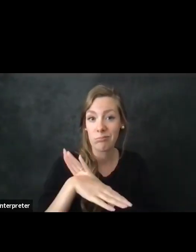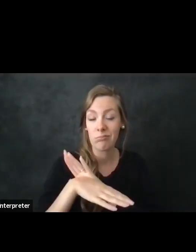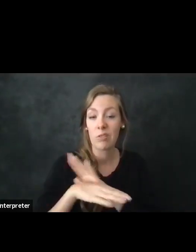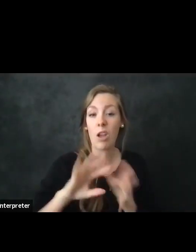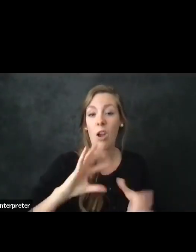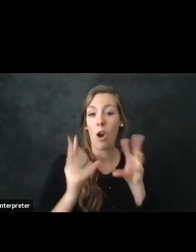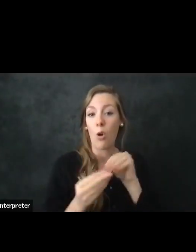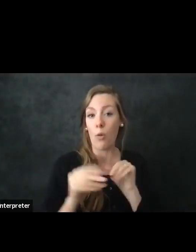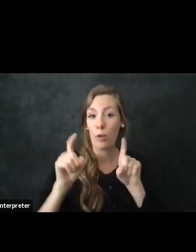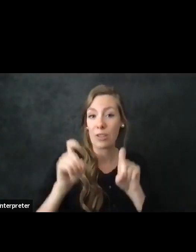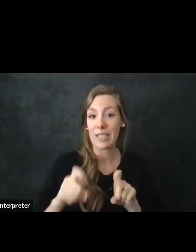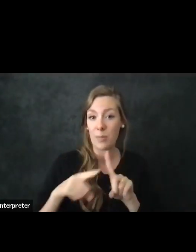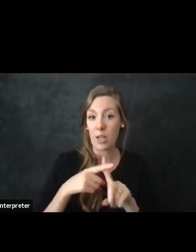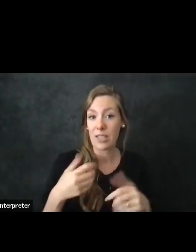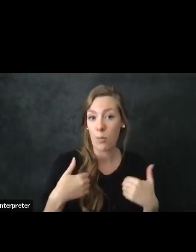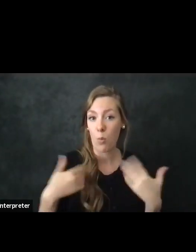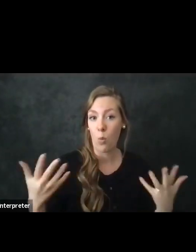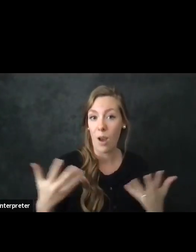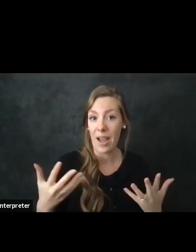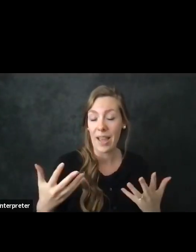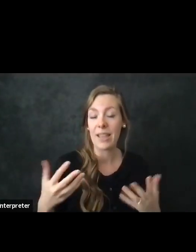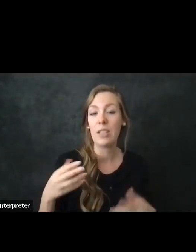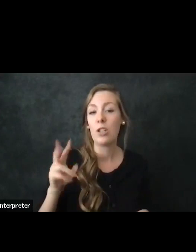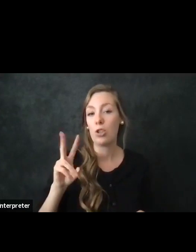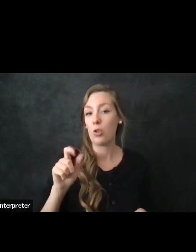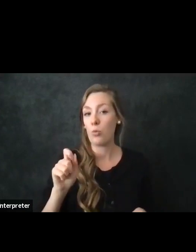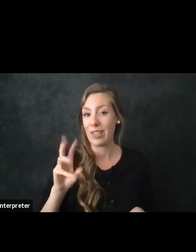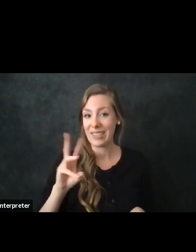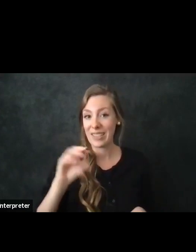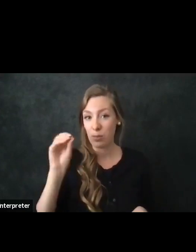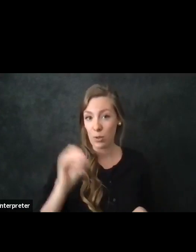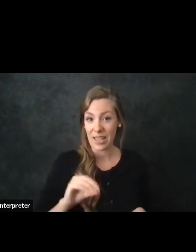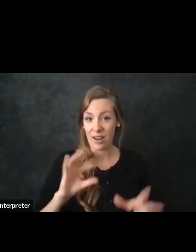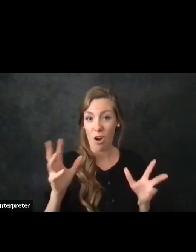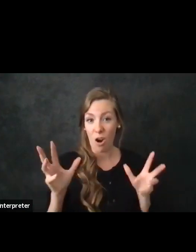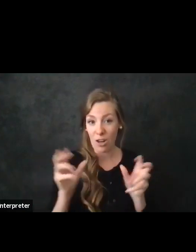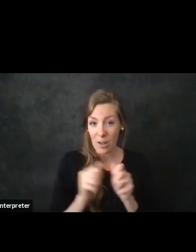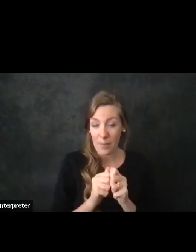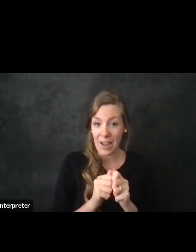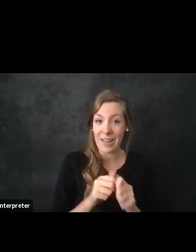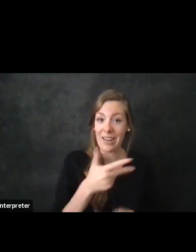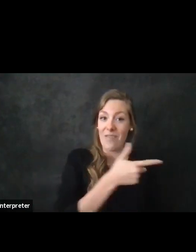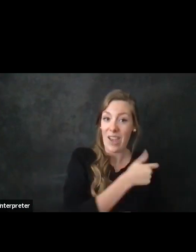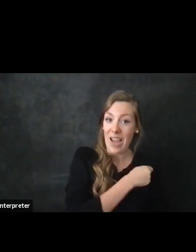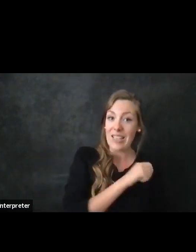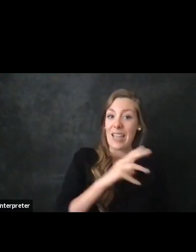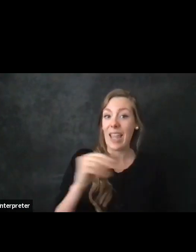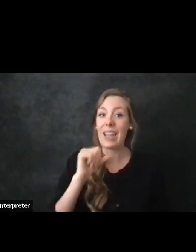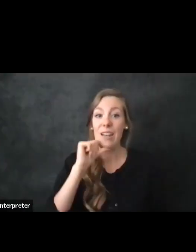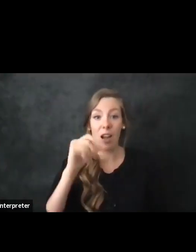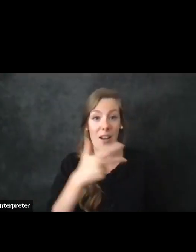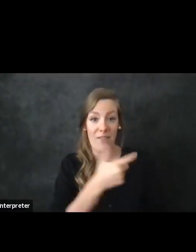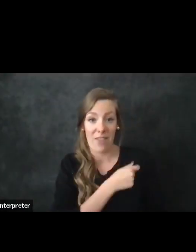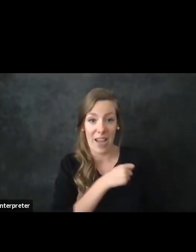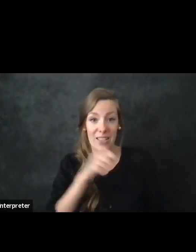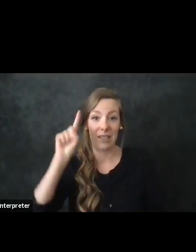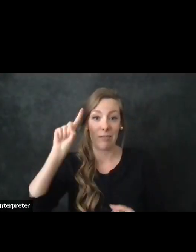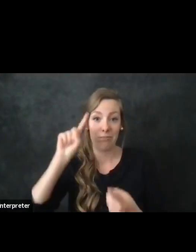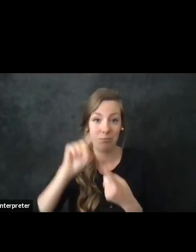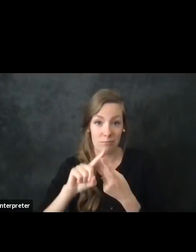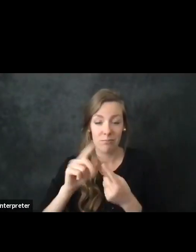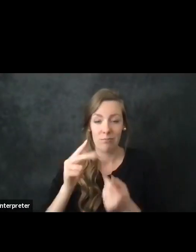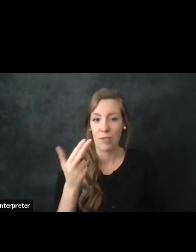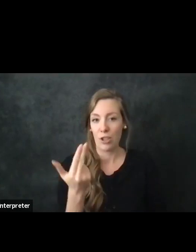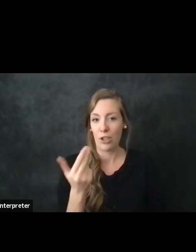is 2.6%, and our combined vaccinated and unvaccinated case rate is down to